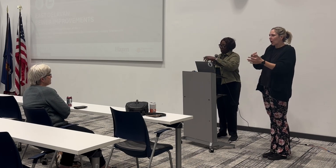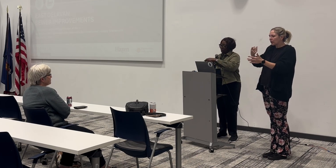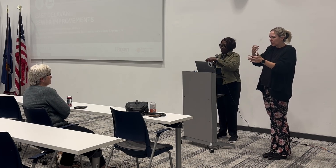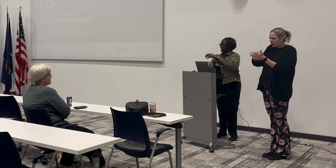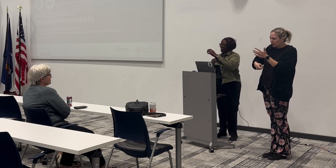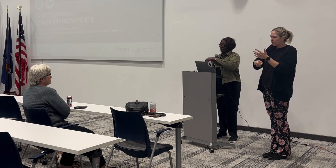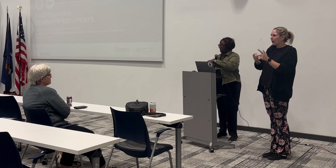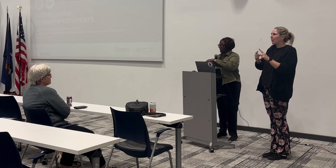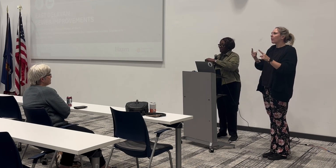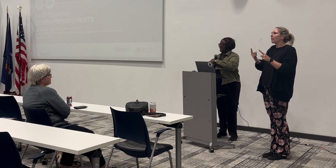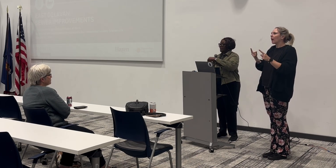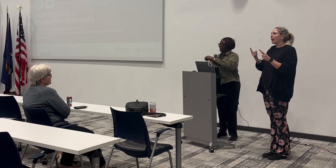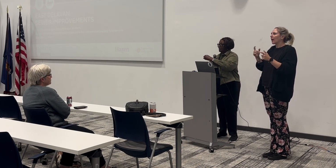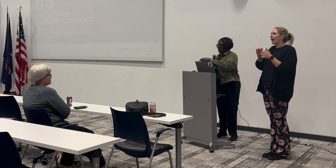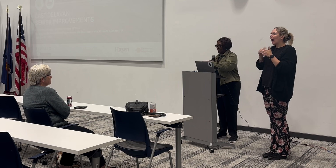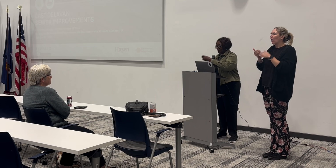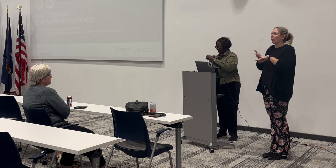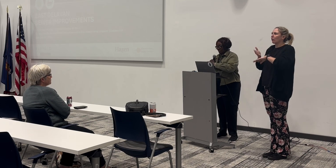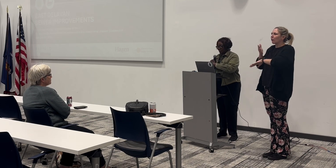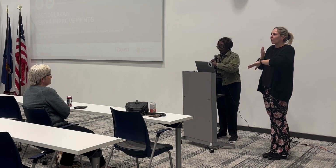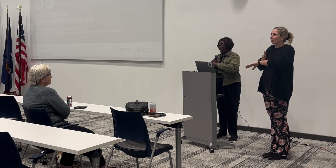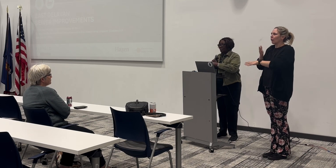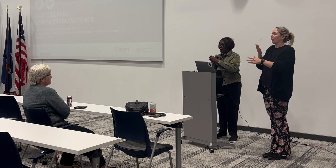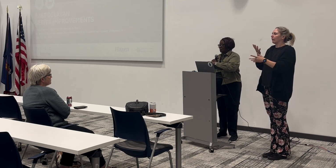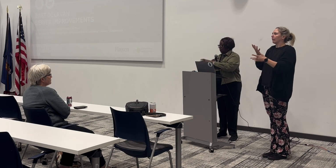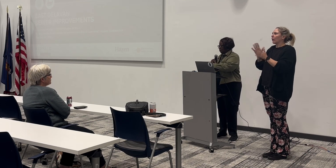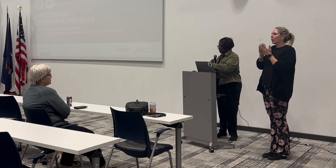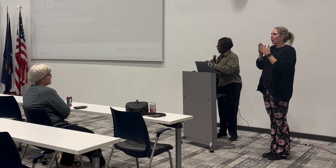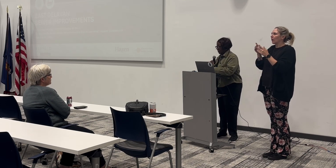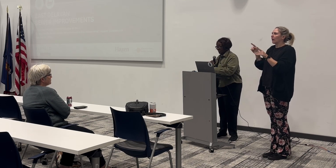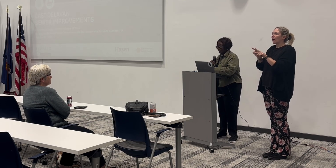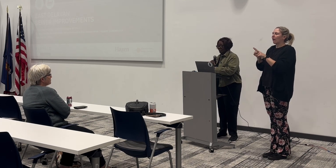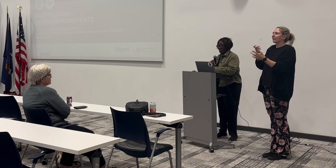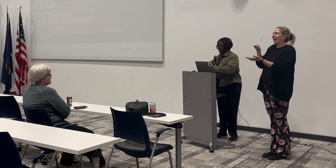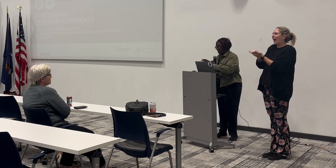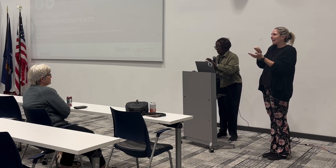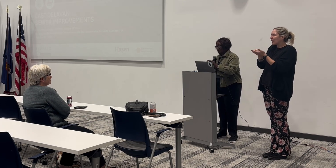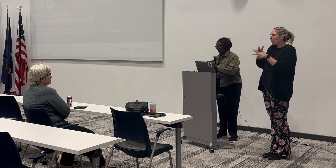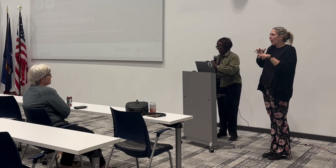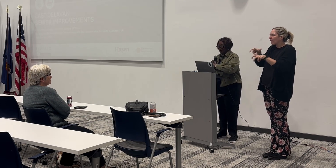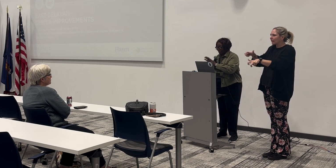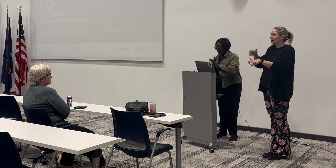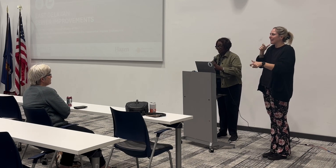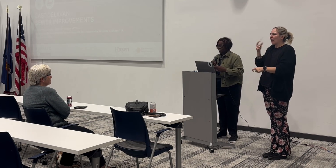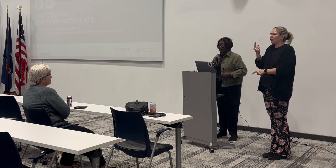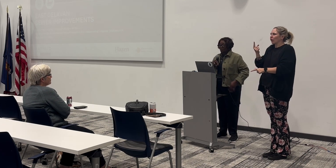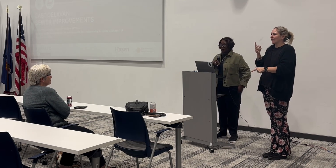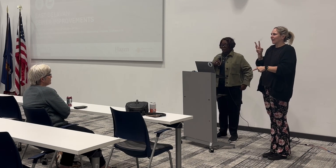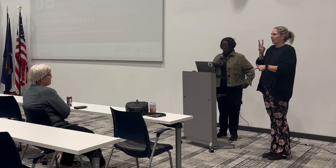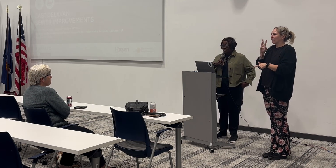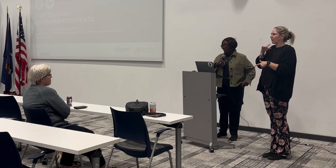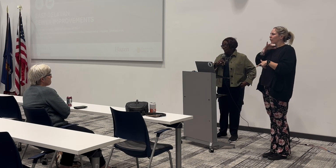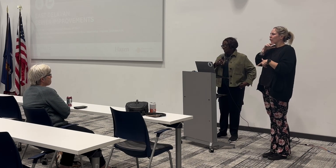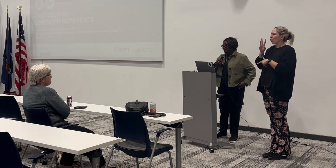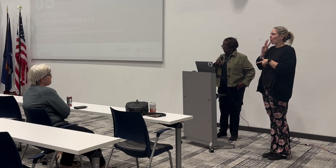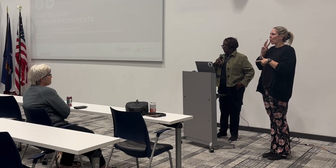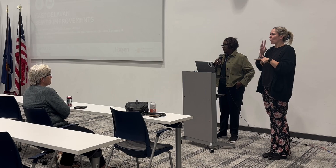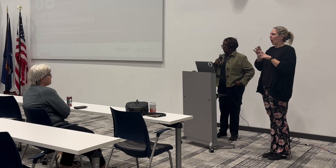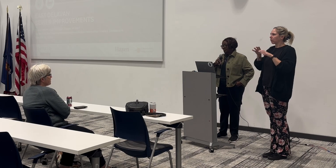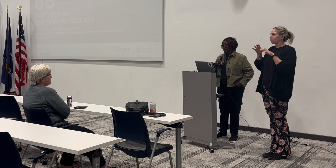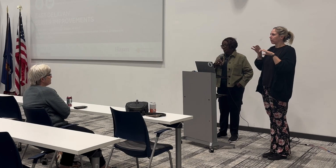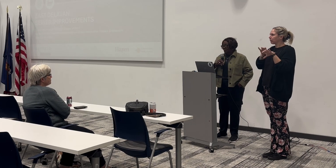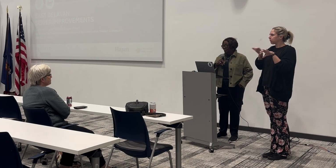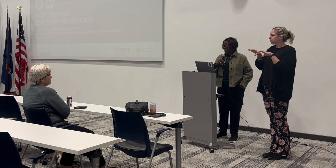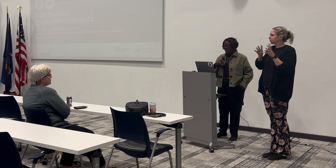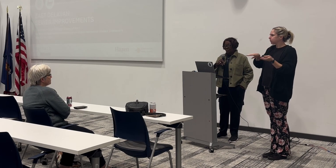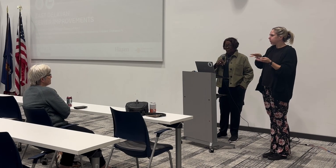be left in the community as an economic investment, as opposed to just the sewer investment. Clearly, we know we need to invest in sewers,